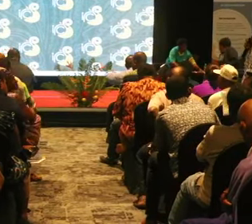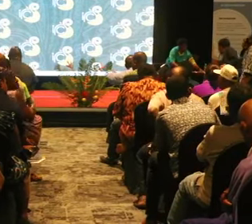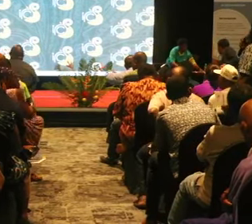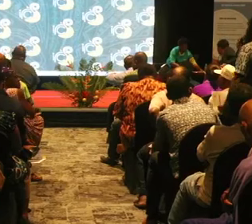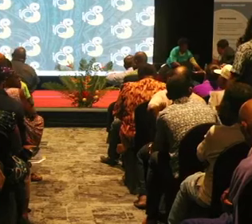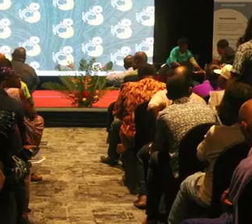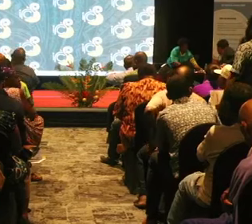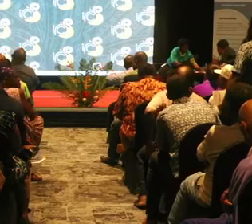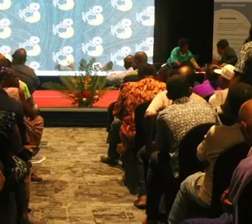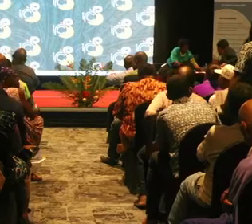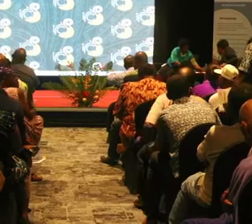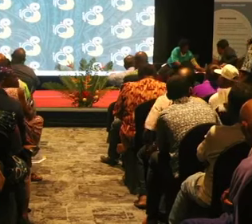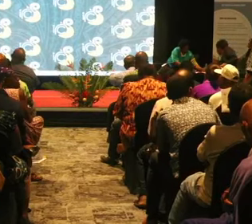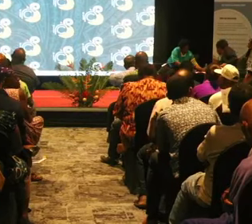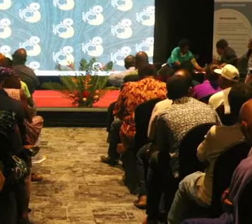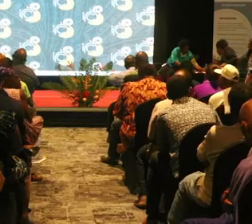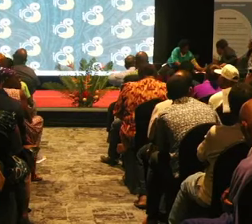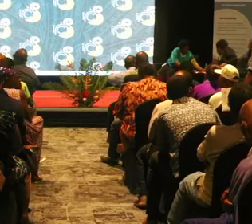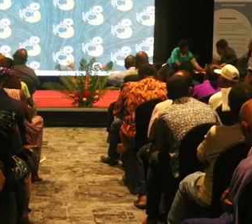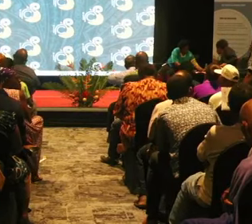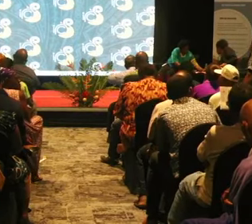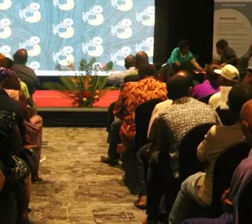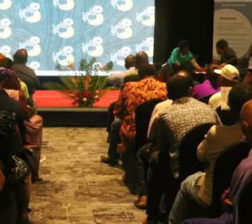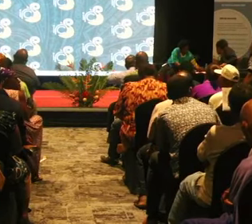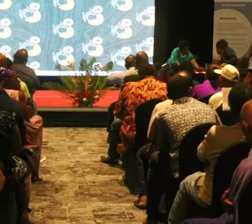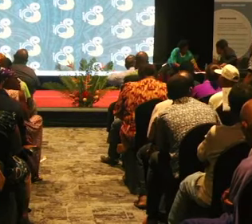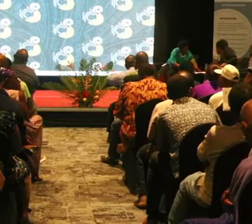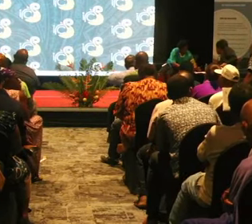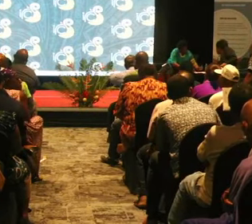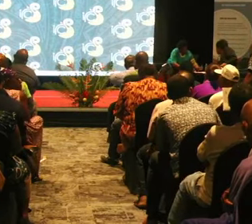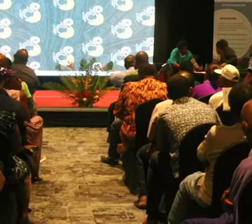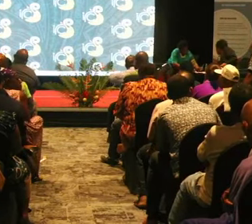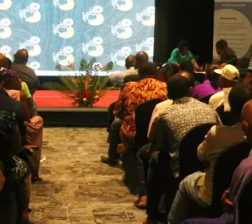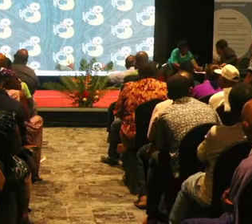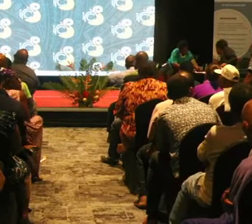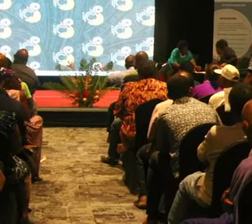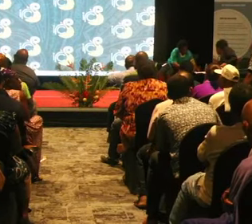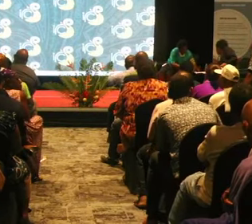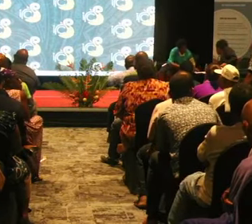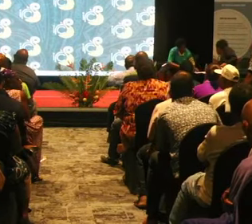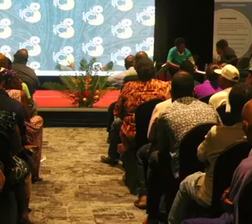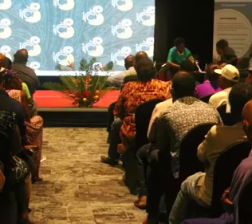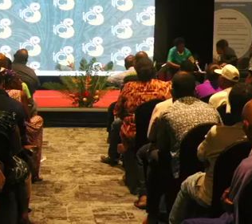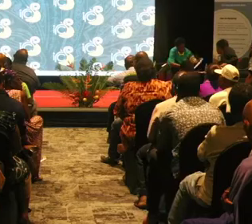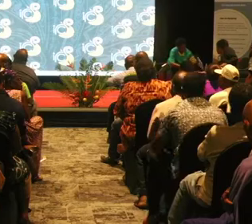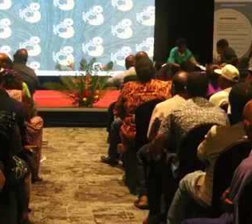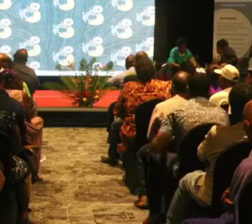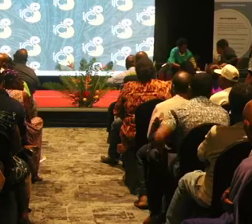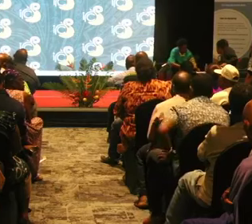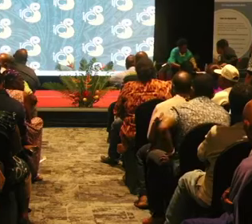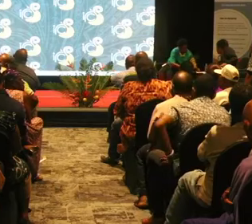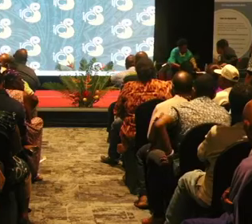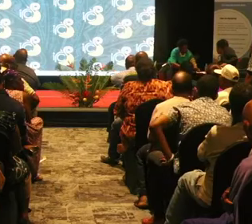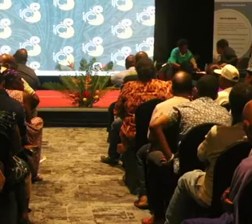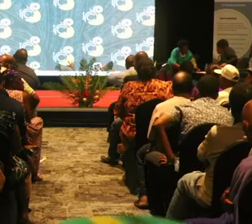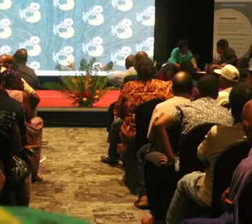meri lo place o pilim tru na mi pa work na mi pa work le export na work one time o coffee na